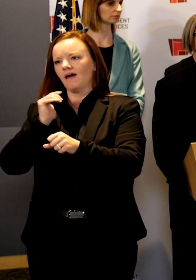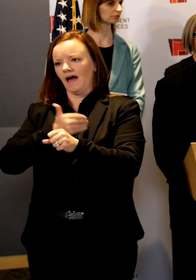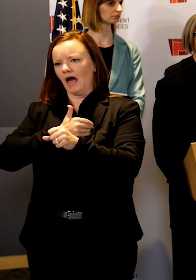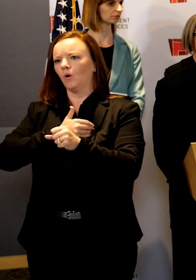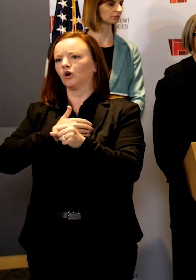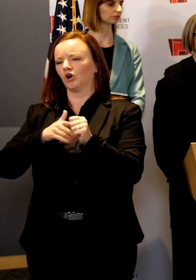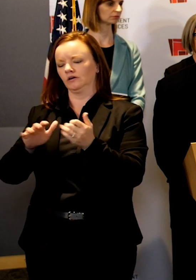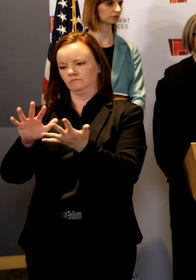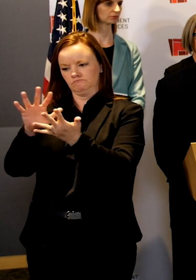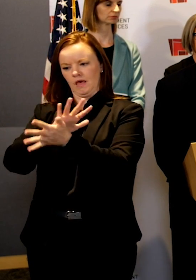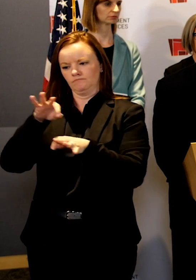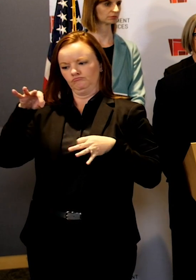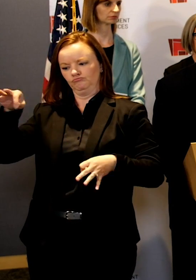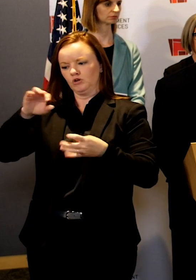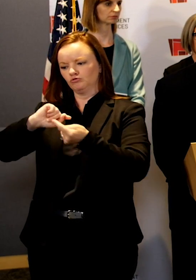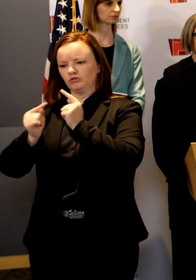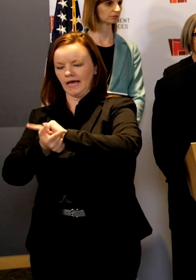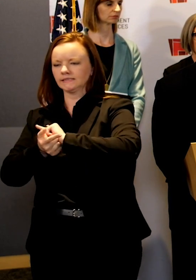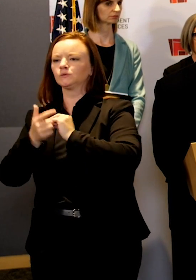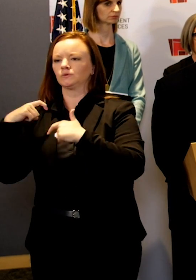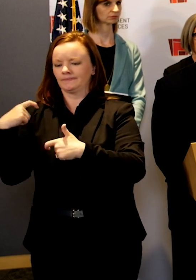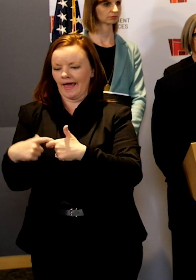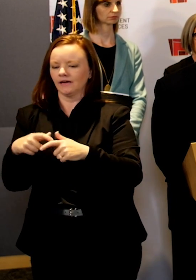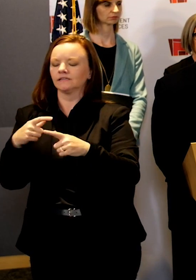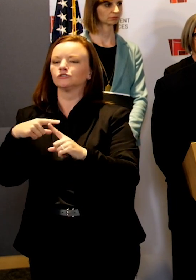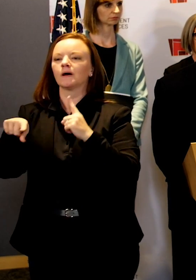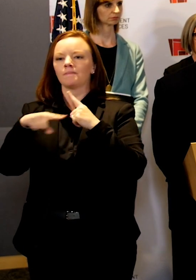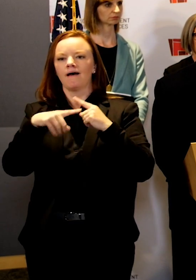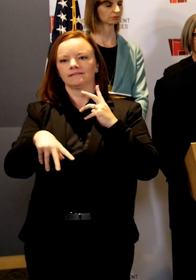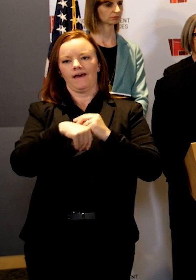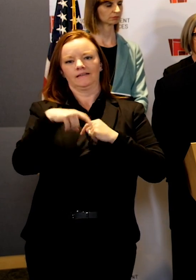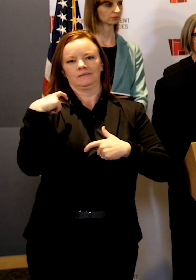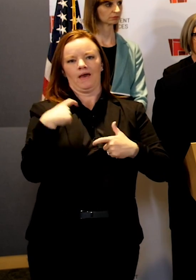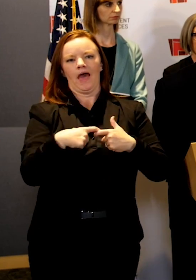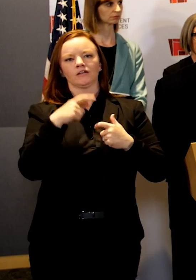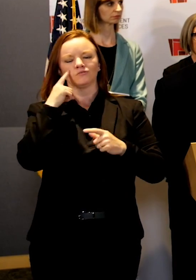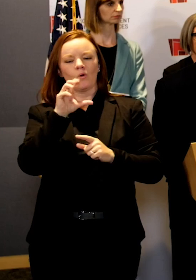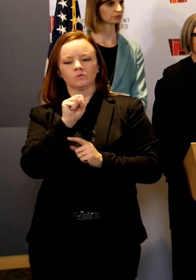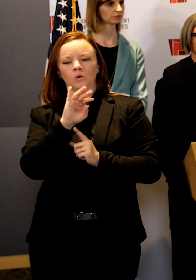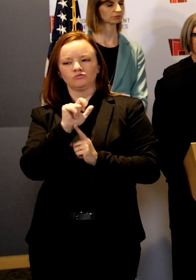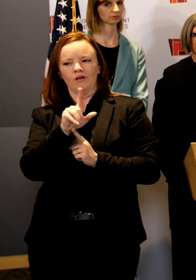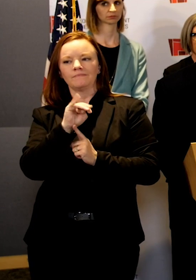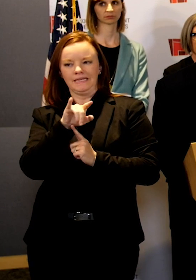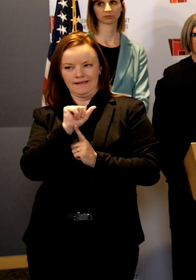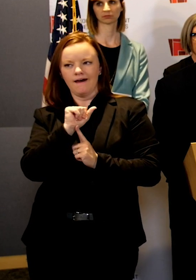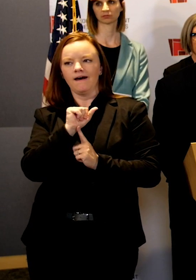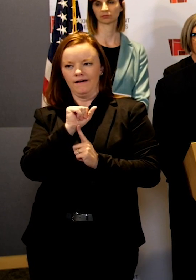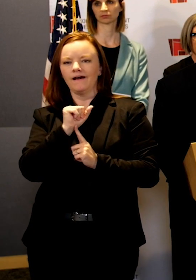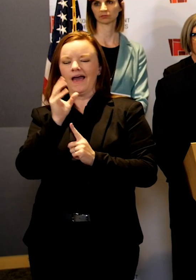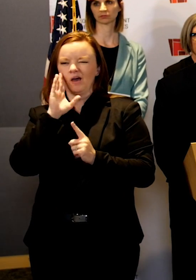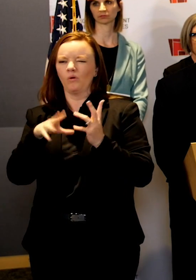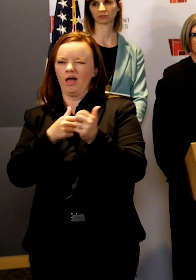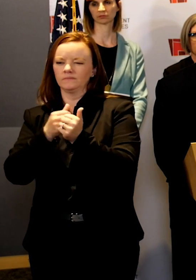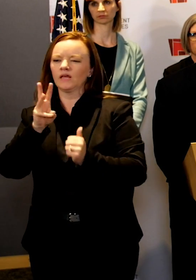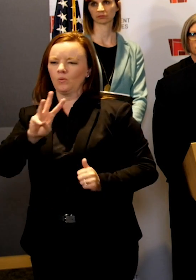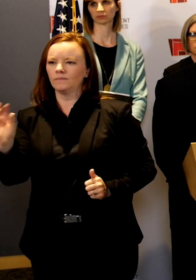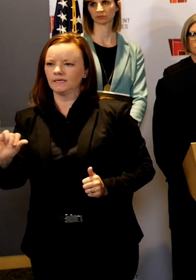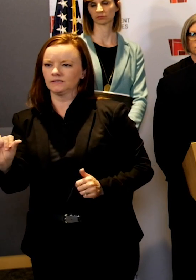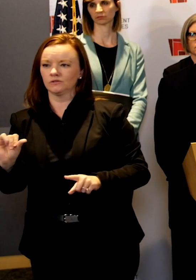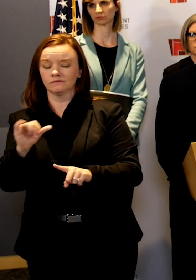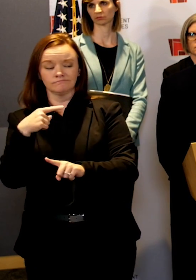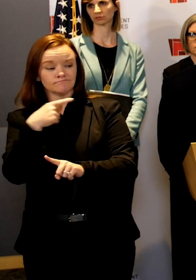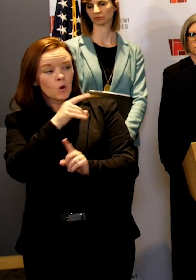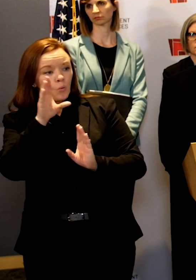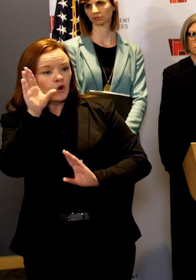materials translated into Spanish and working on getting Spanish in our social media, and then working on getting that webpage. Are you worried